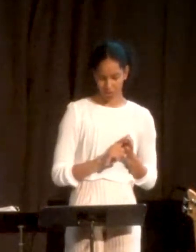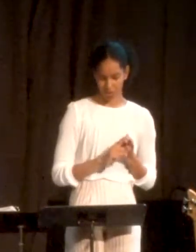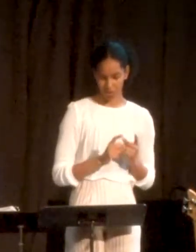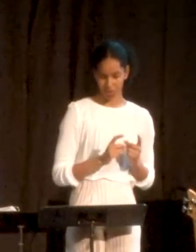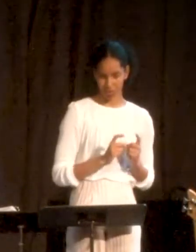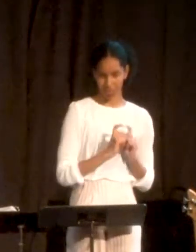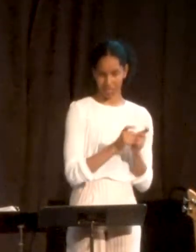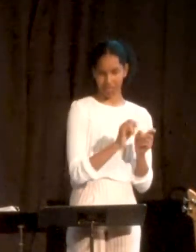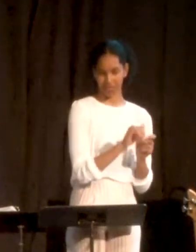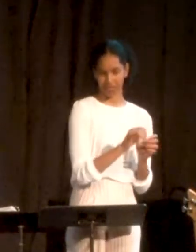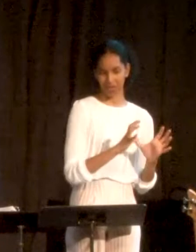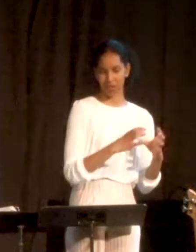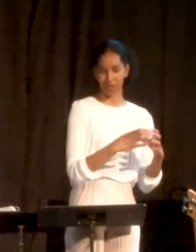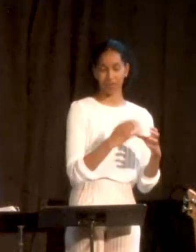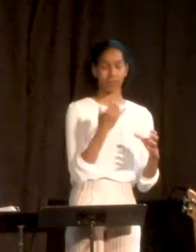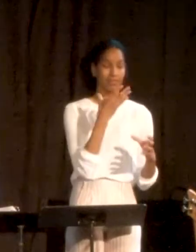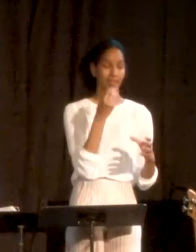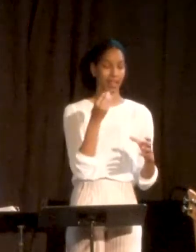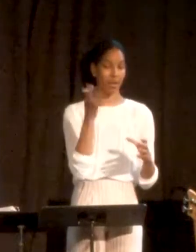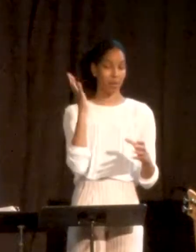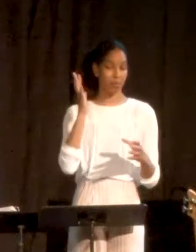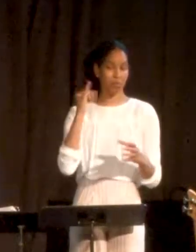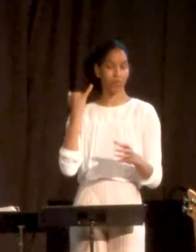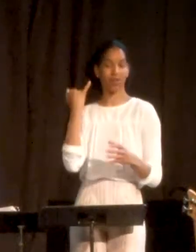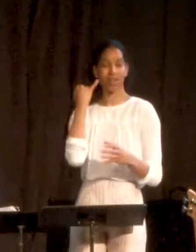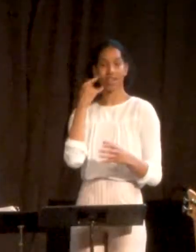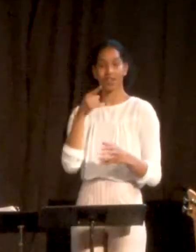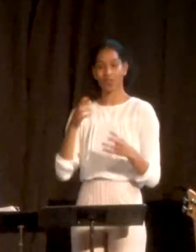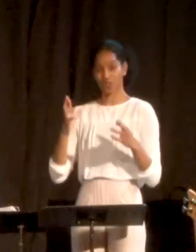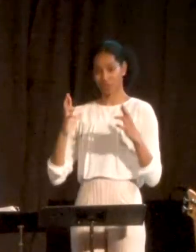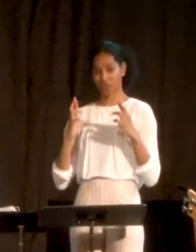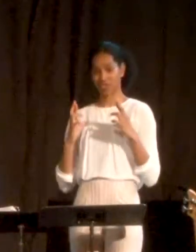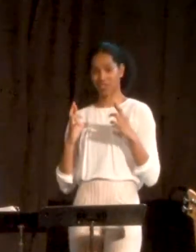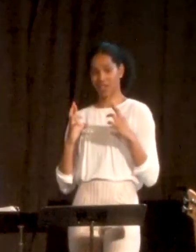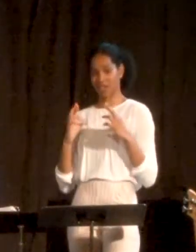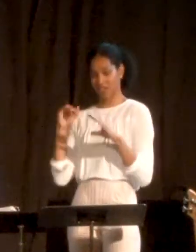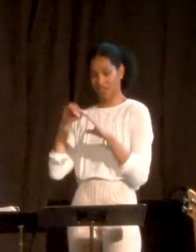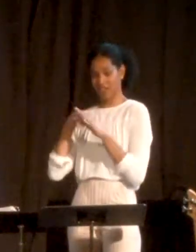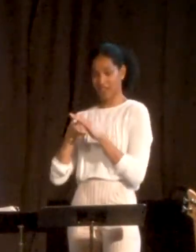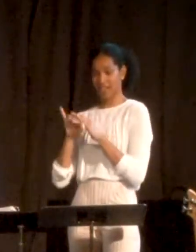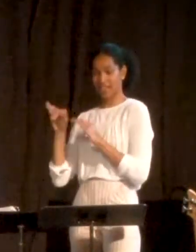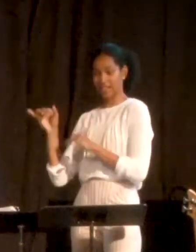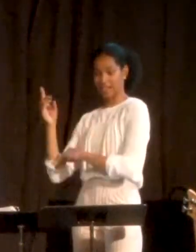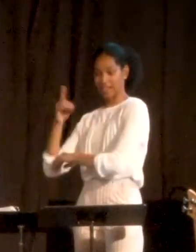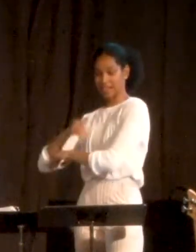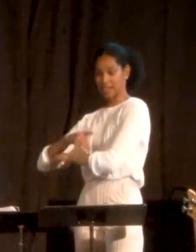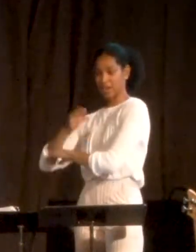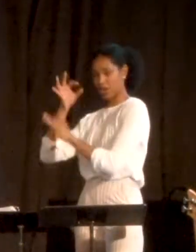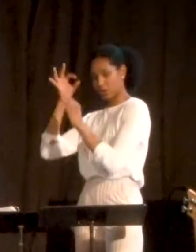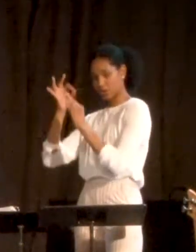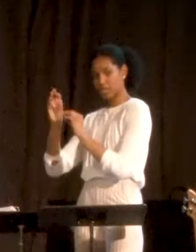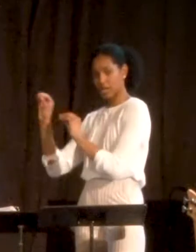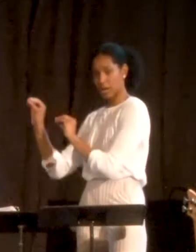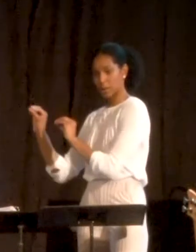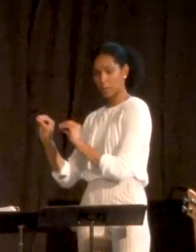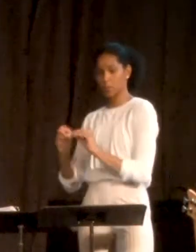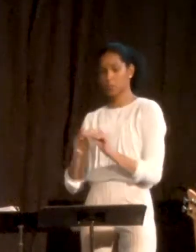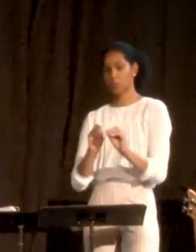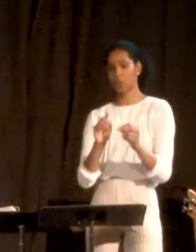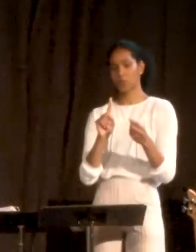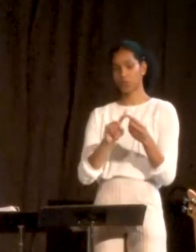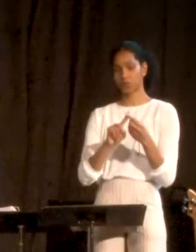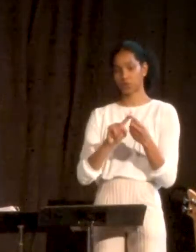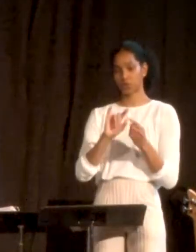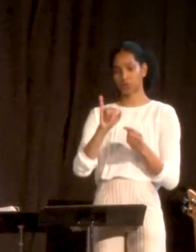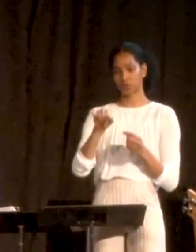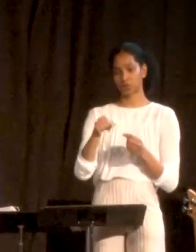to Jerusalem and to spend your last years in Jerusalem, so when you would die in Jerusalem